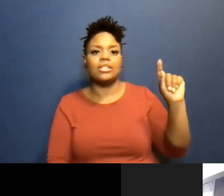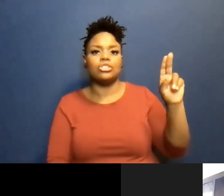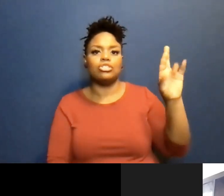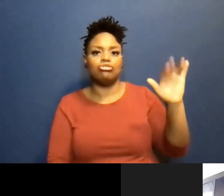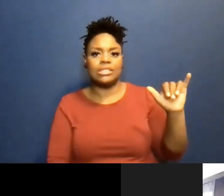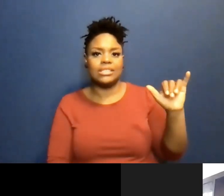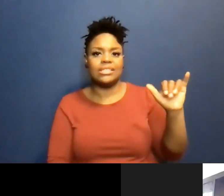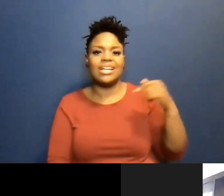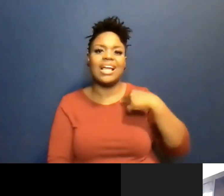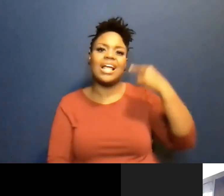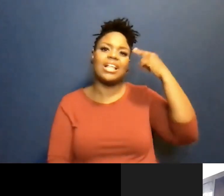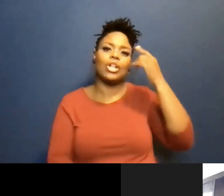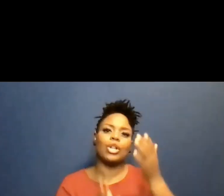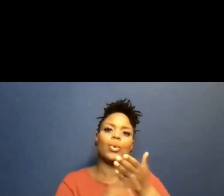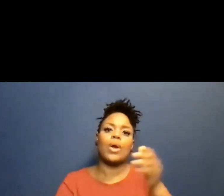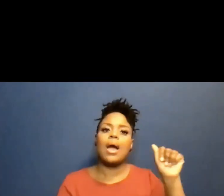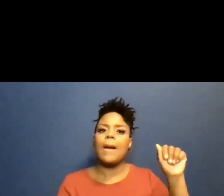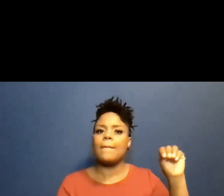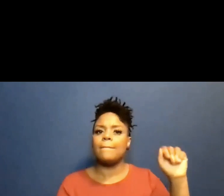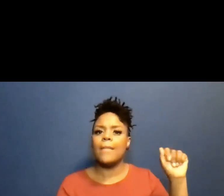Awesome. Jade?